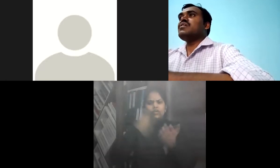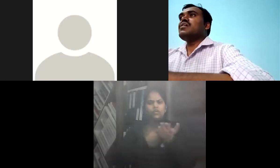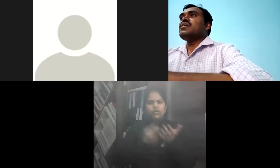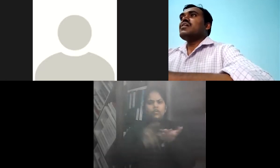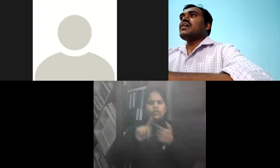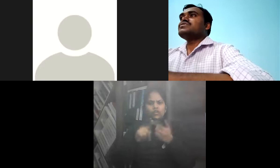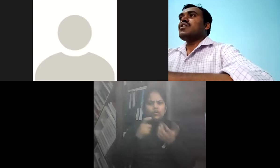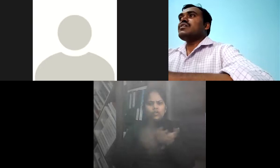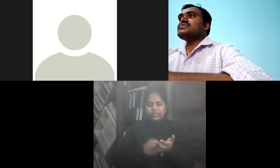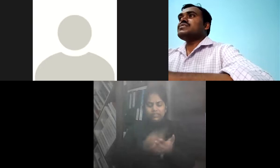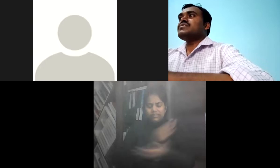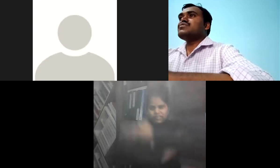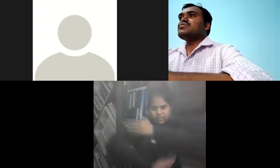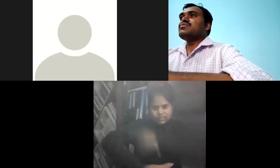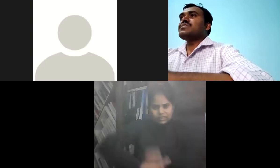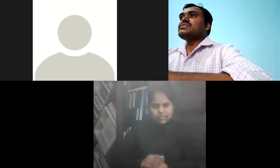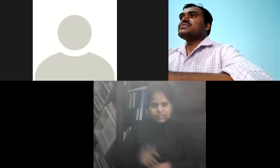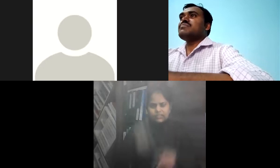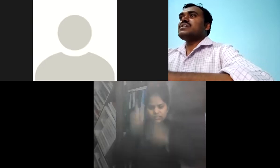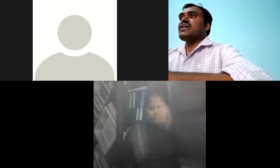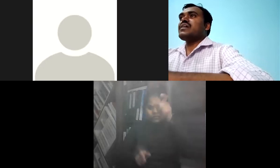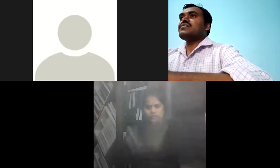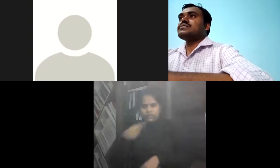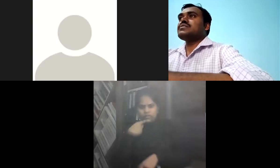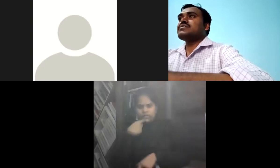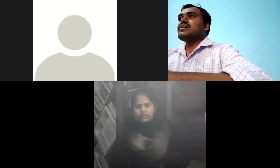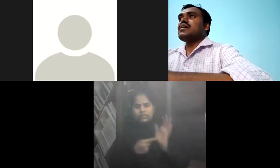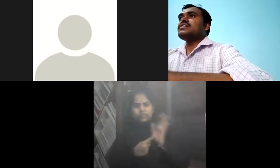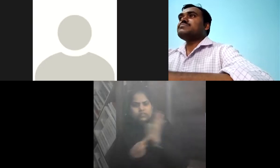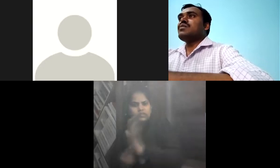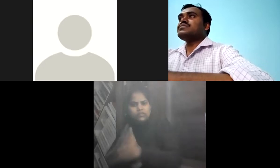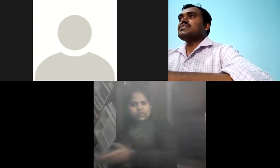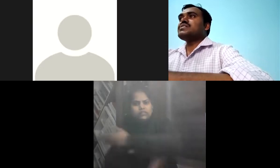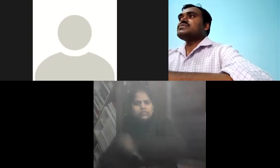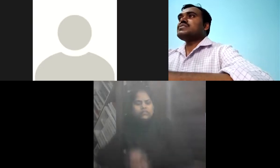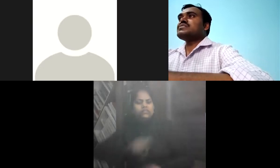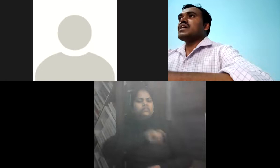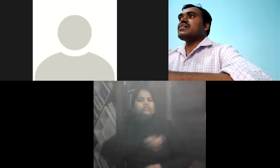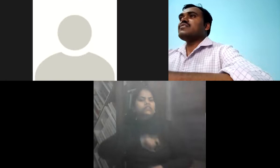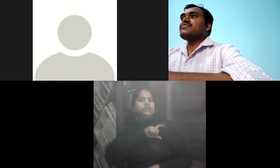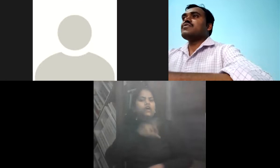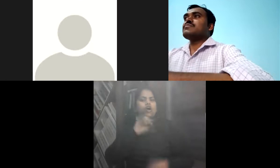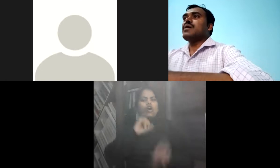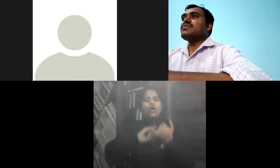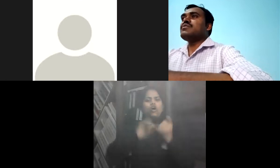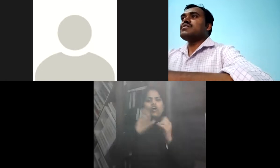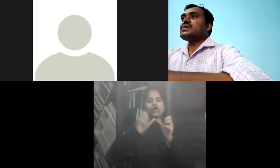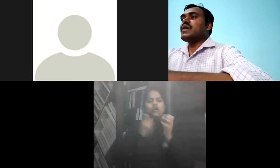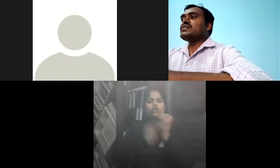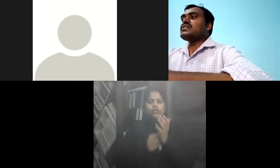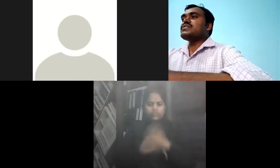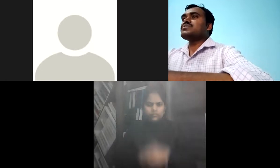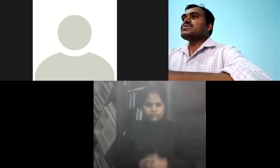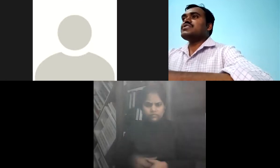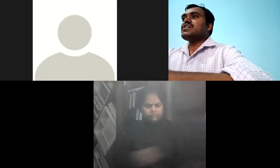people, and strong resistance is shown by the disabled character Oscar. As Brown says, resistance can occur for power,